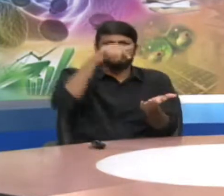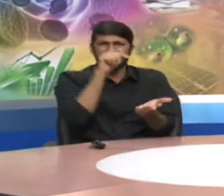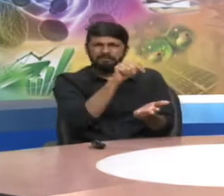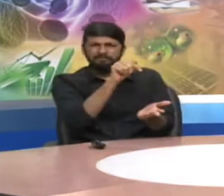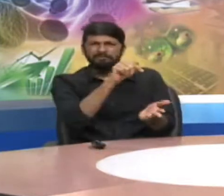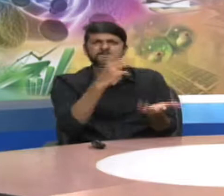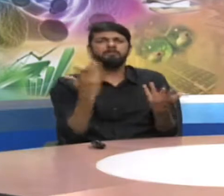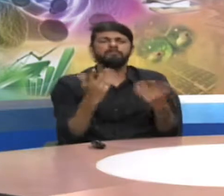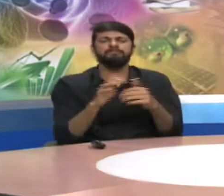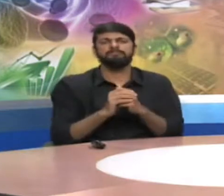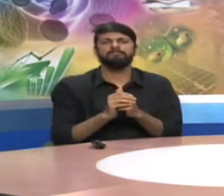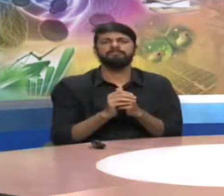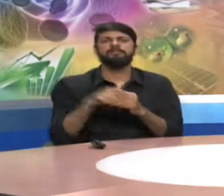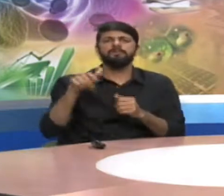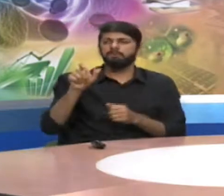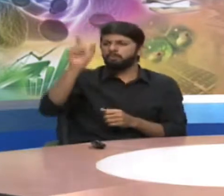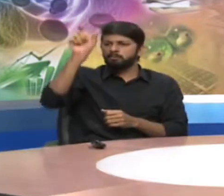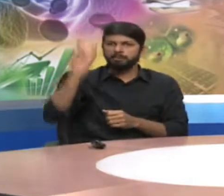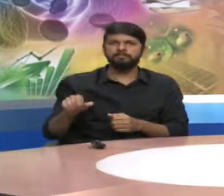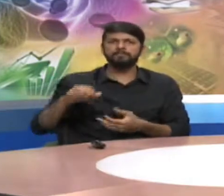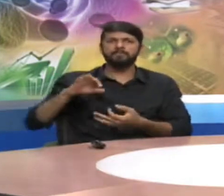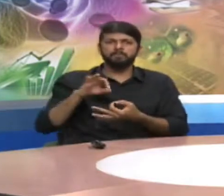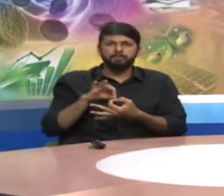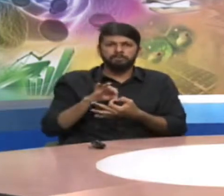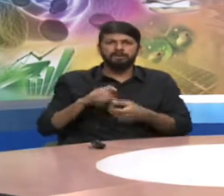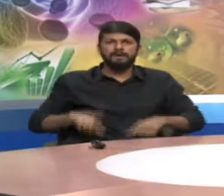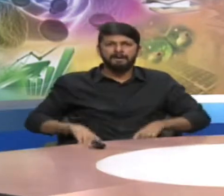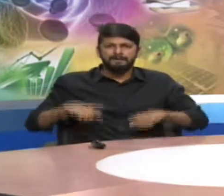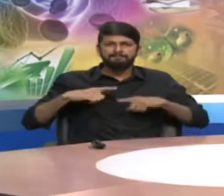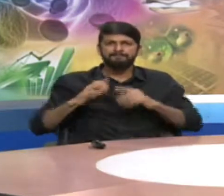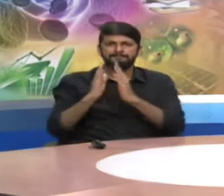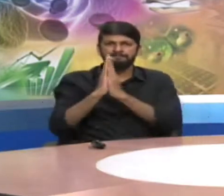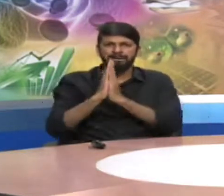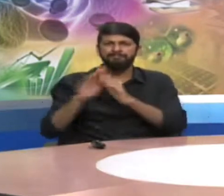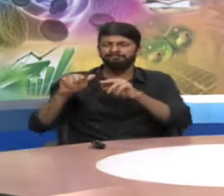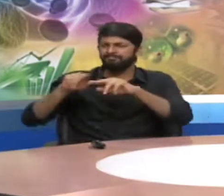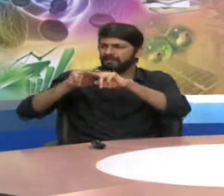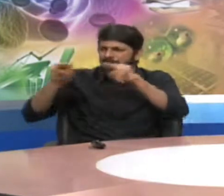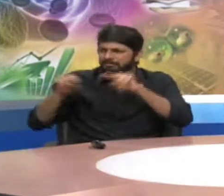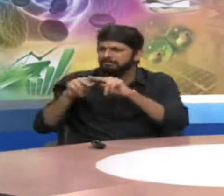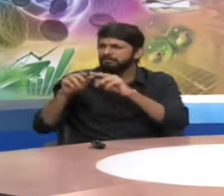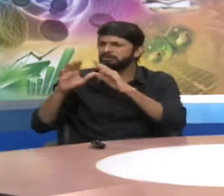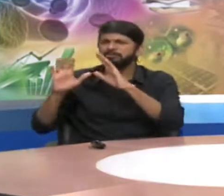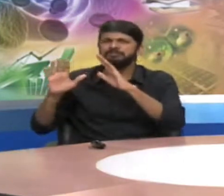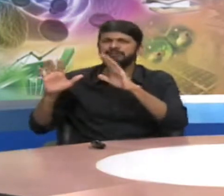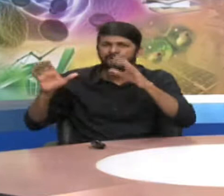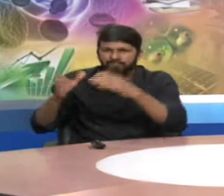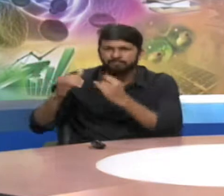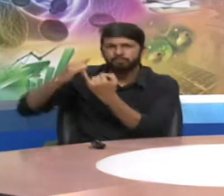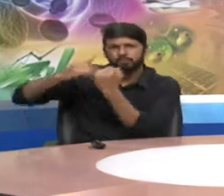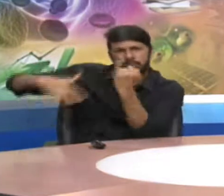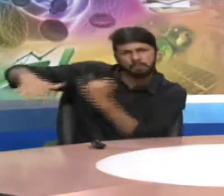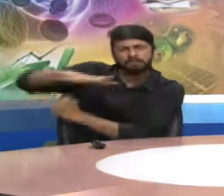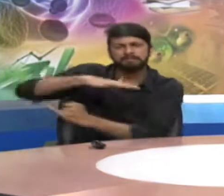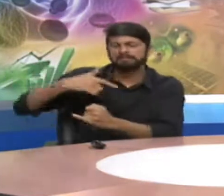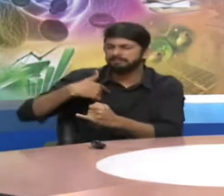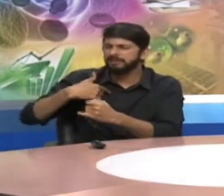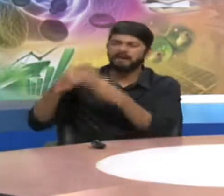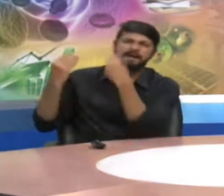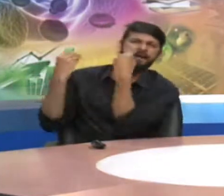Monastery, a place for monks to live and study.